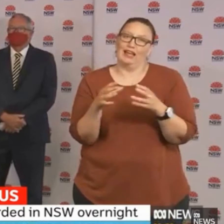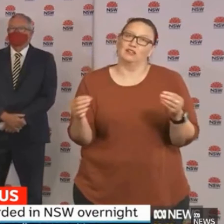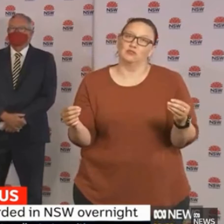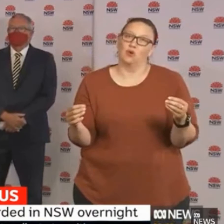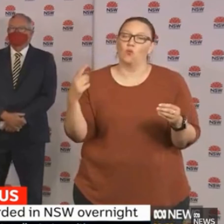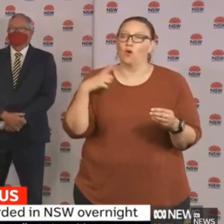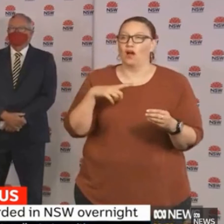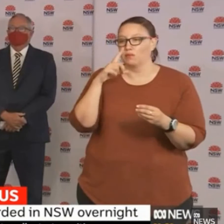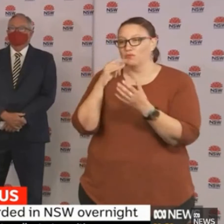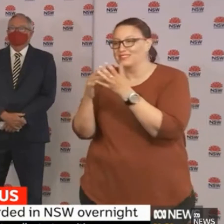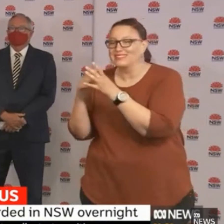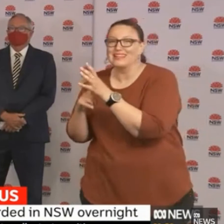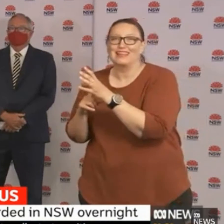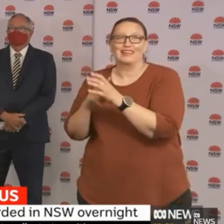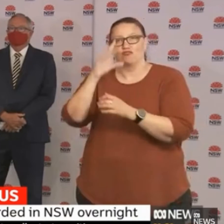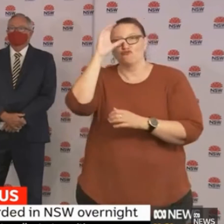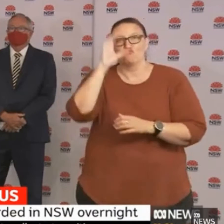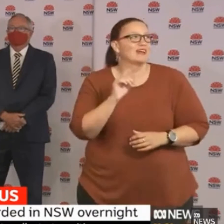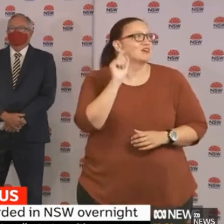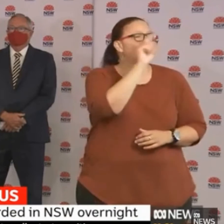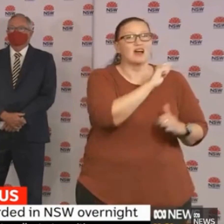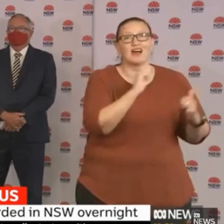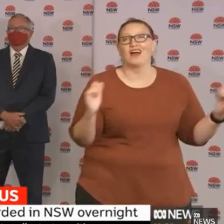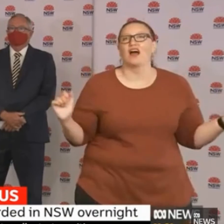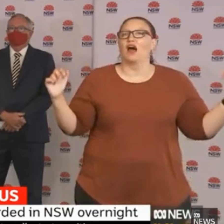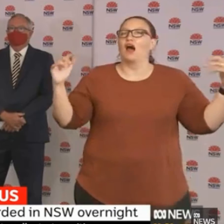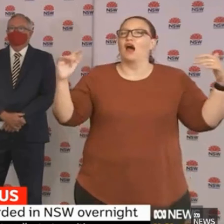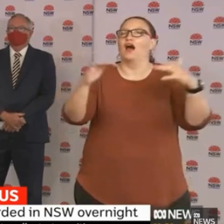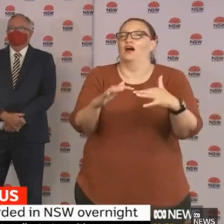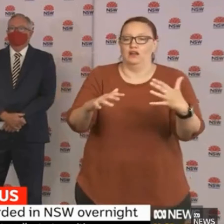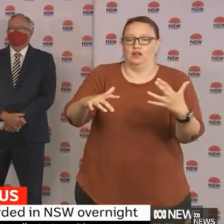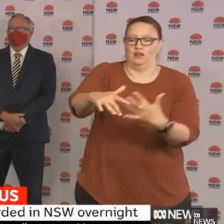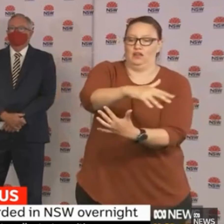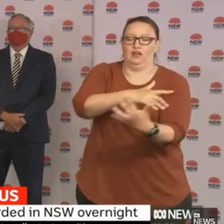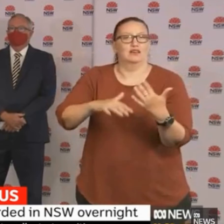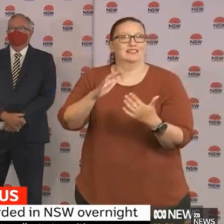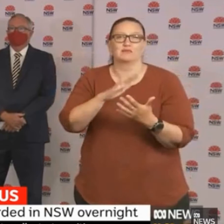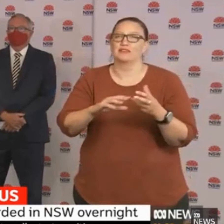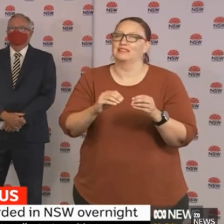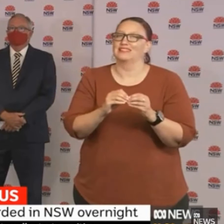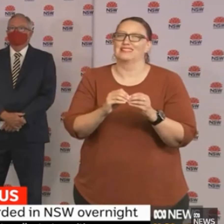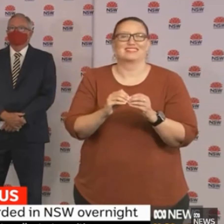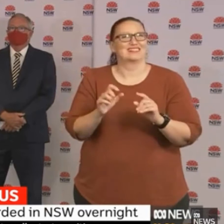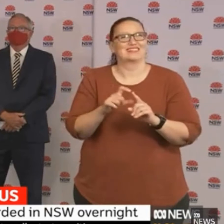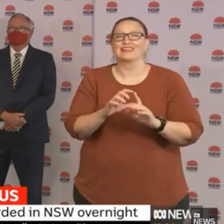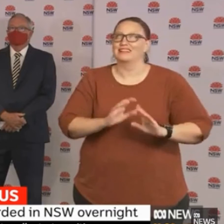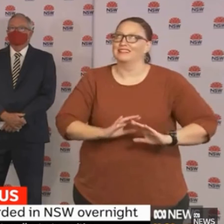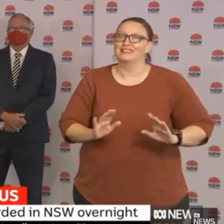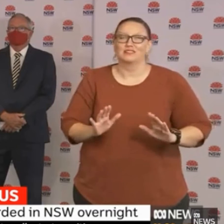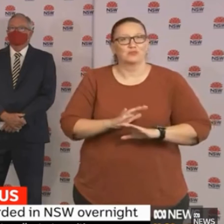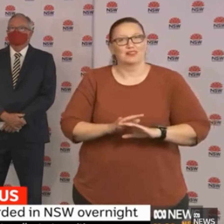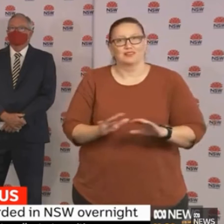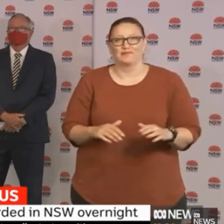regions and from Sydney and from broader regional areas congregate all in the CBD, and the advice to date has to all of us